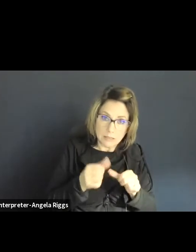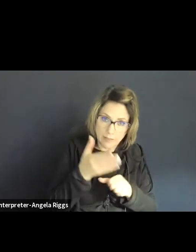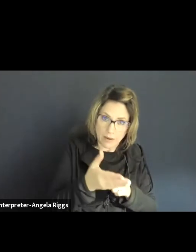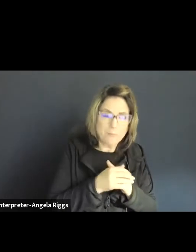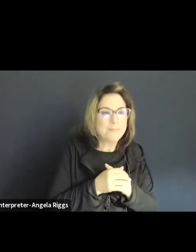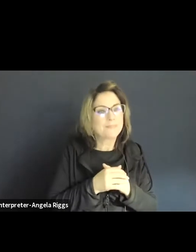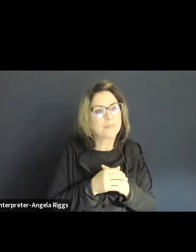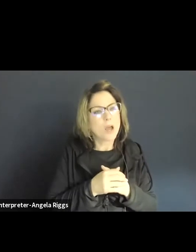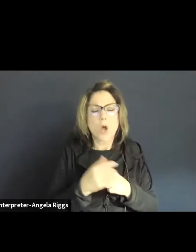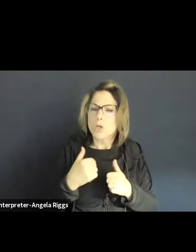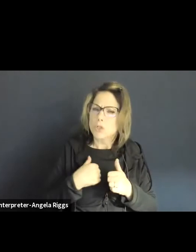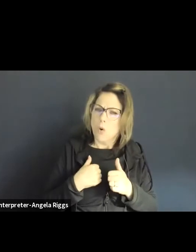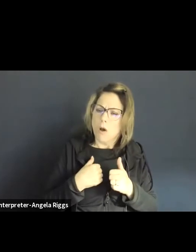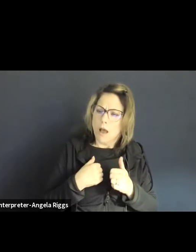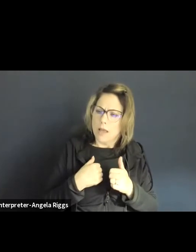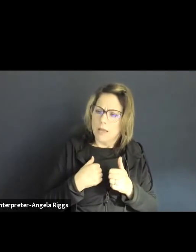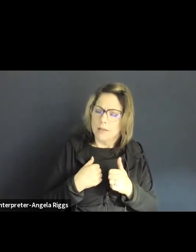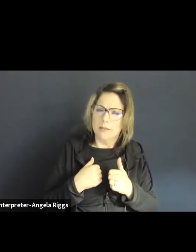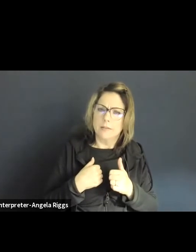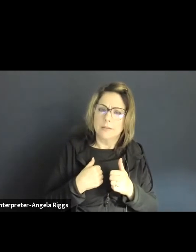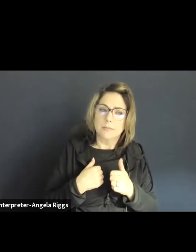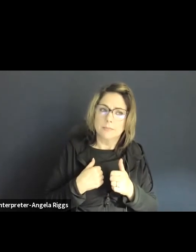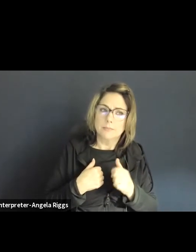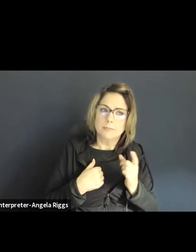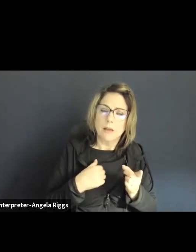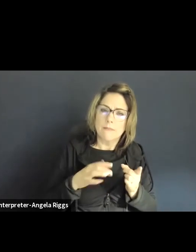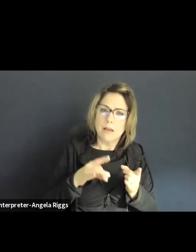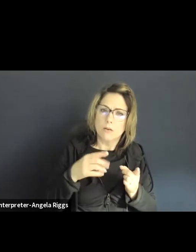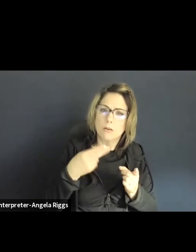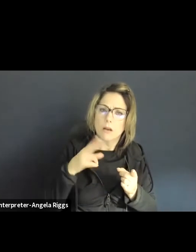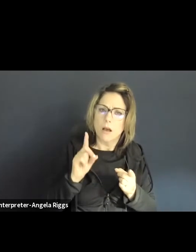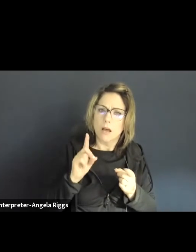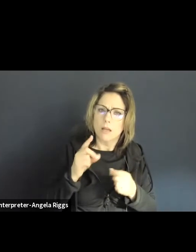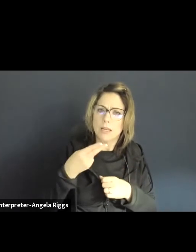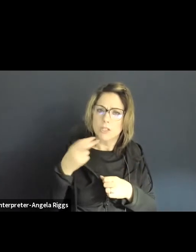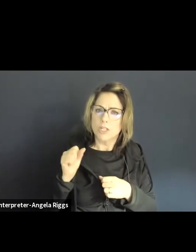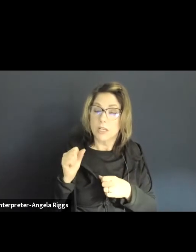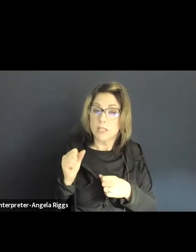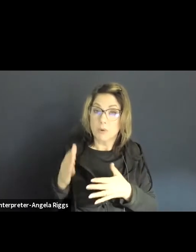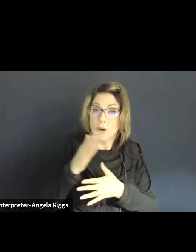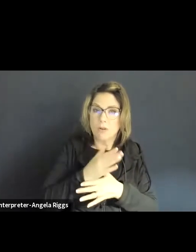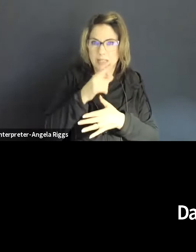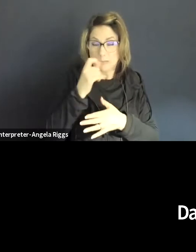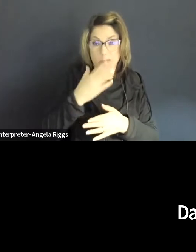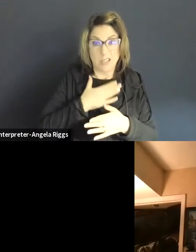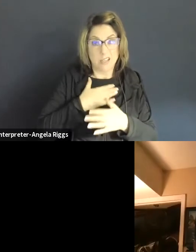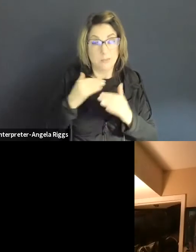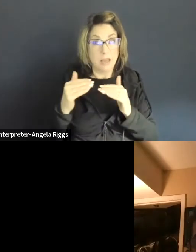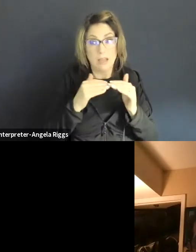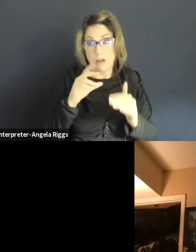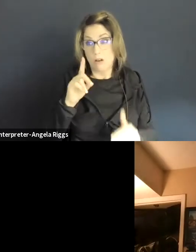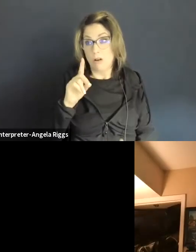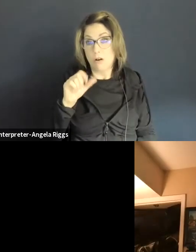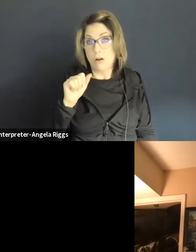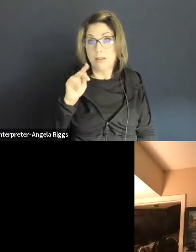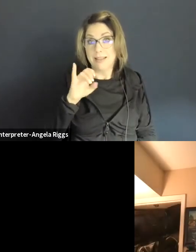So I quickly went over the HUD and HHS priorities because my colleague Daniel Davis is going to